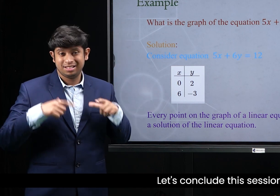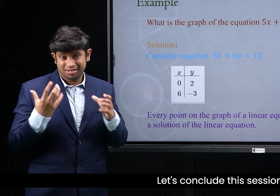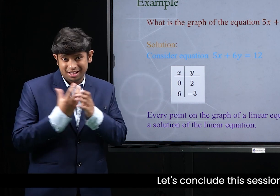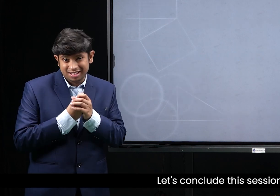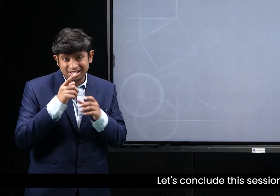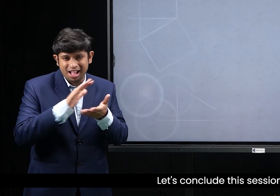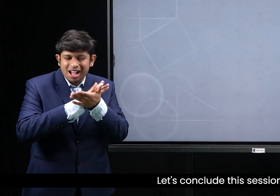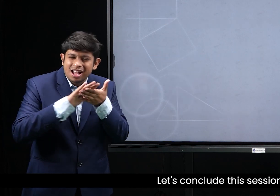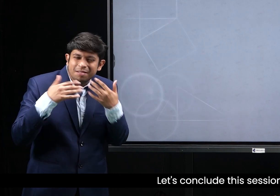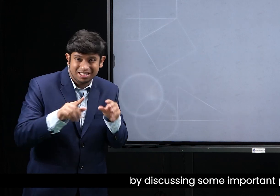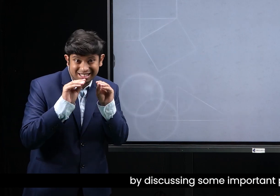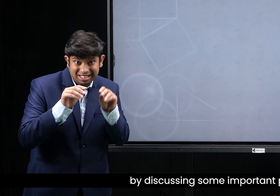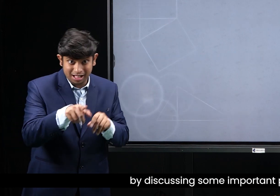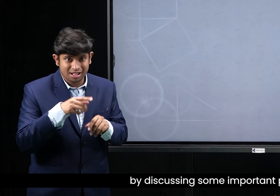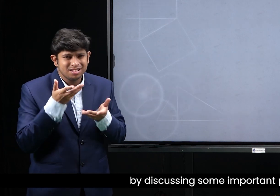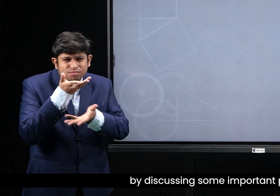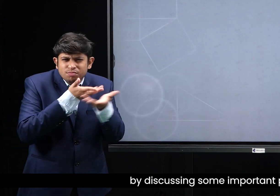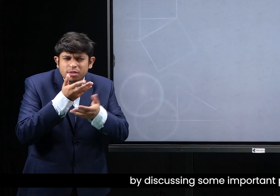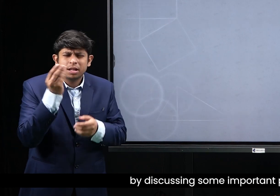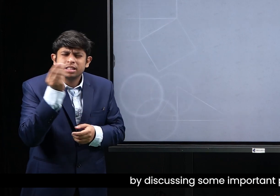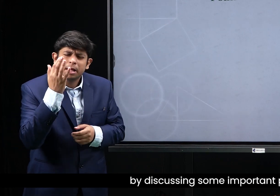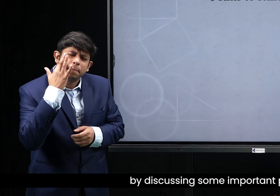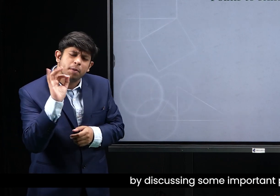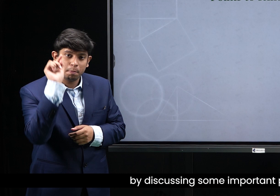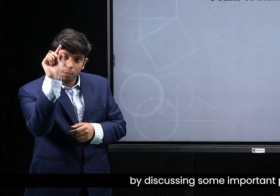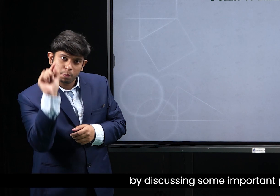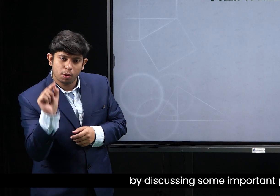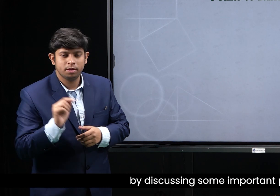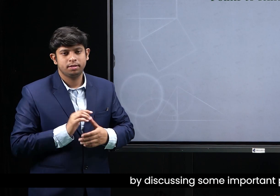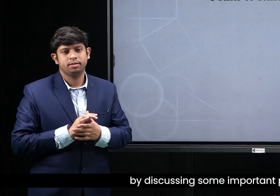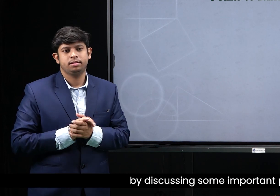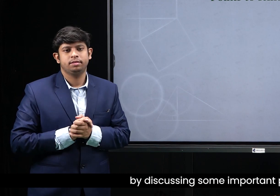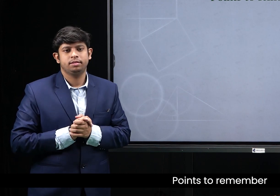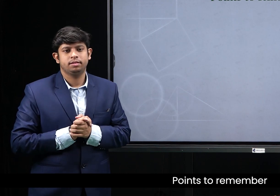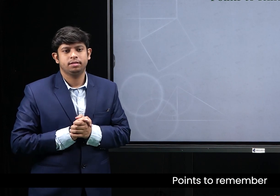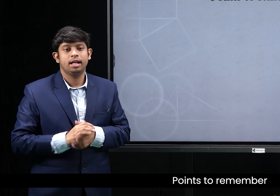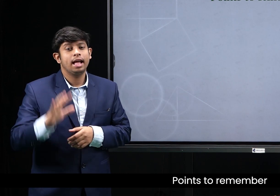Let us conclude the session by discussing some important points. Points to remember.